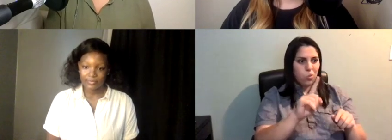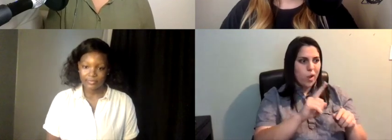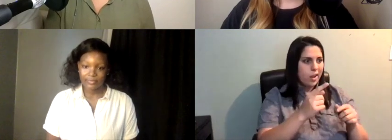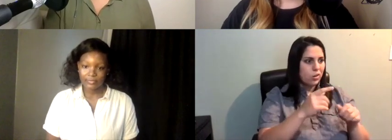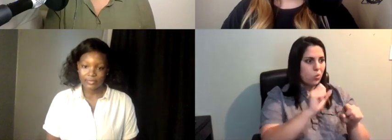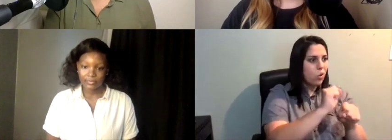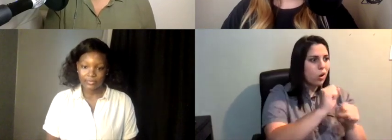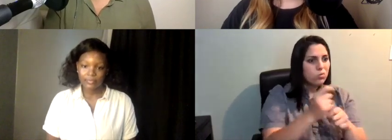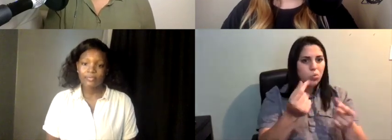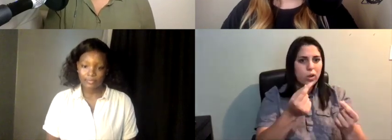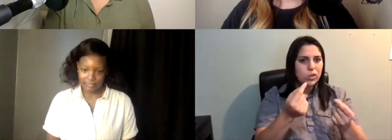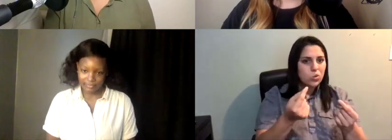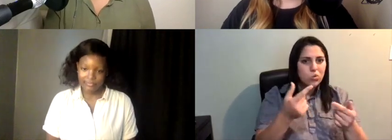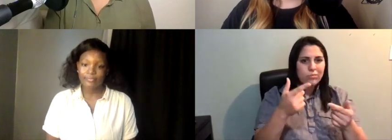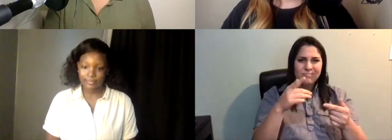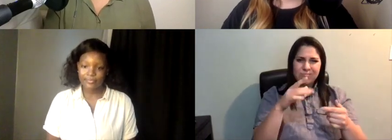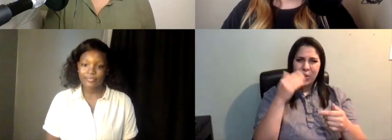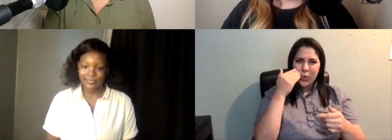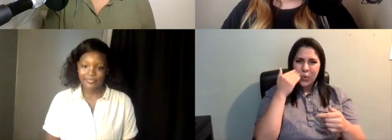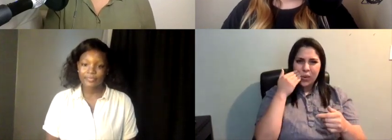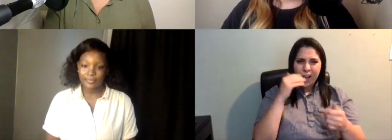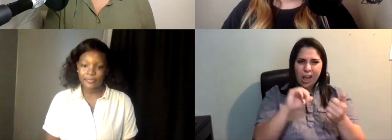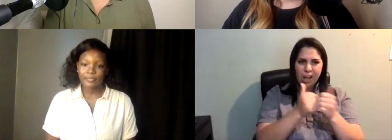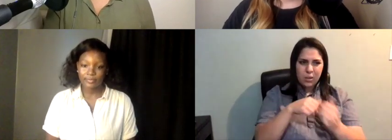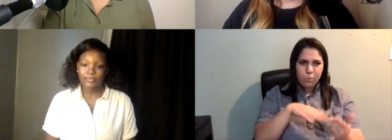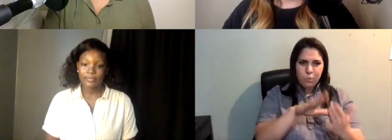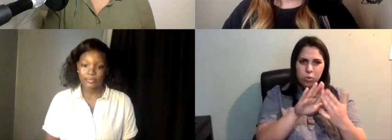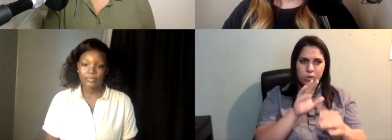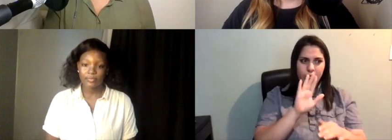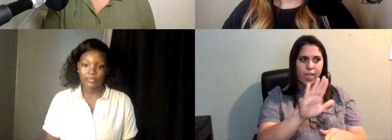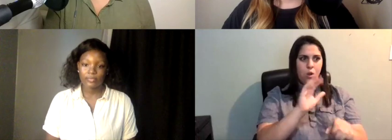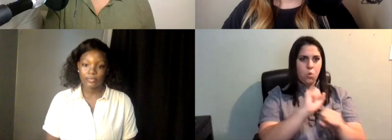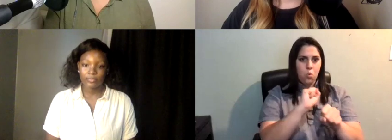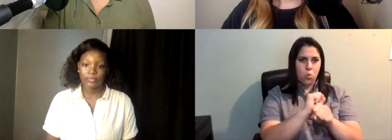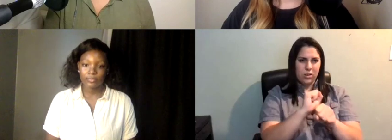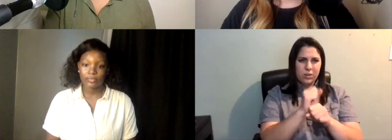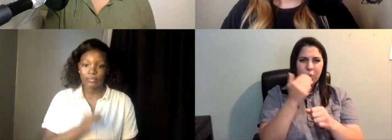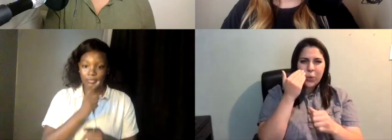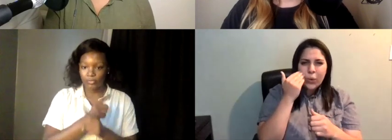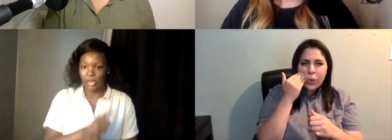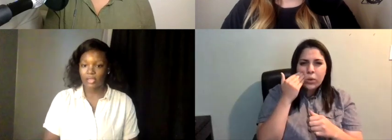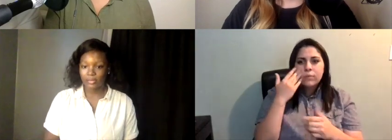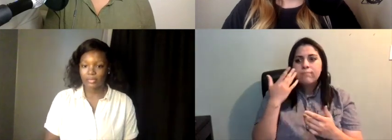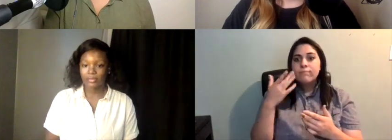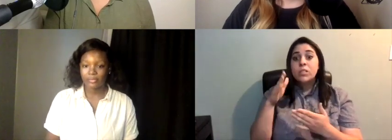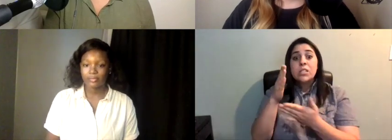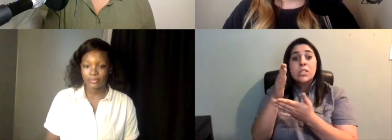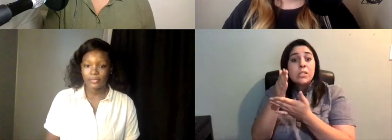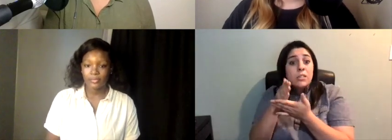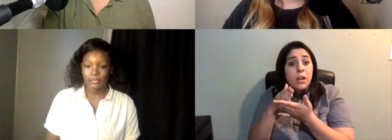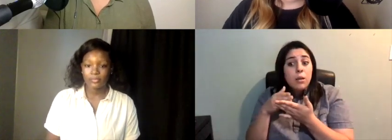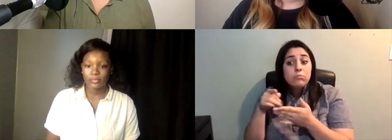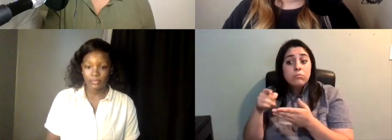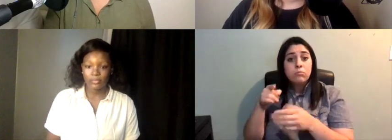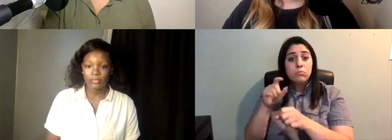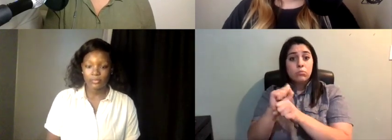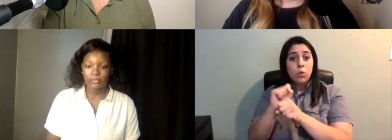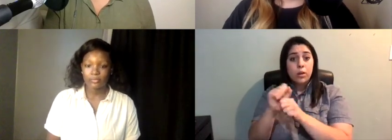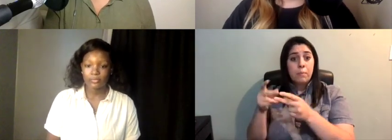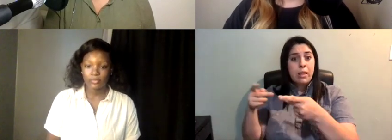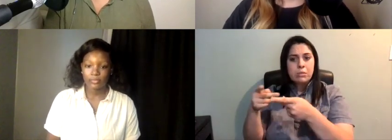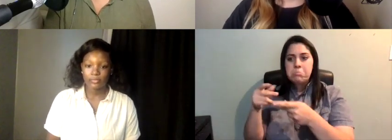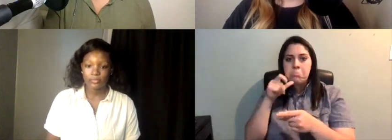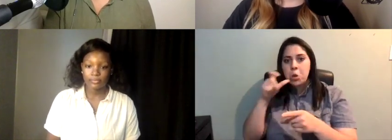doing, how they want to approach their work. I mean, how many places, you know, prove that they don't need to go into an office,